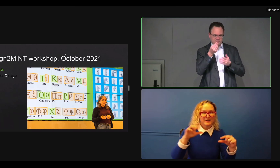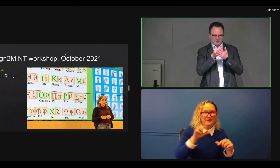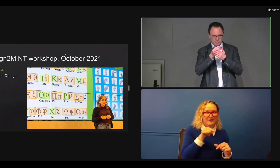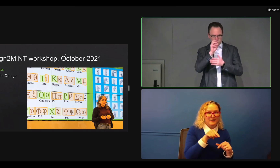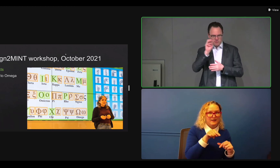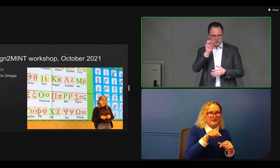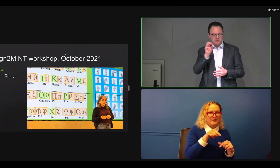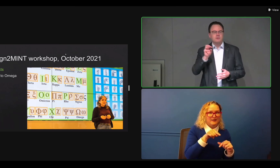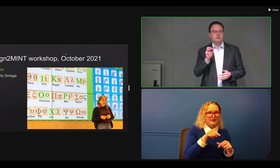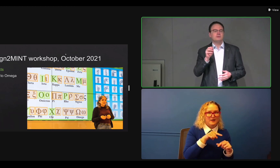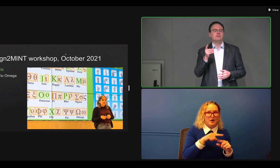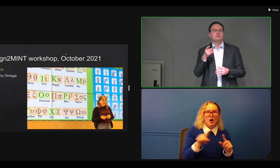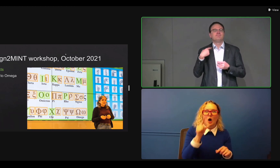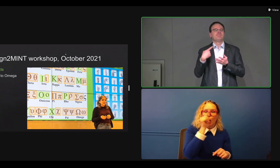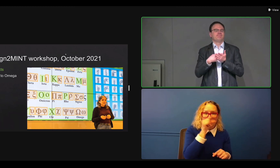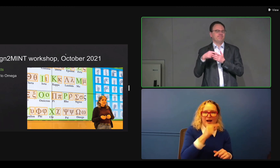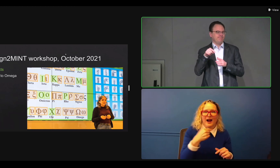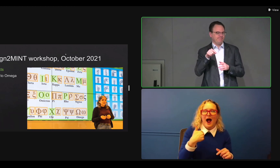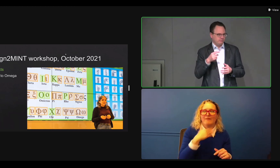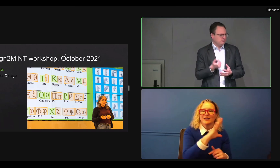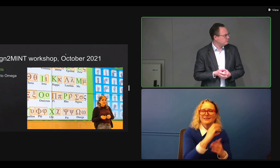to represent that.